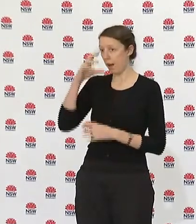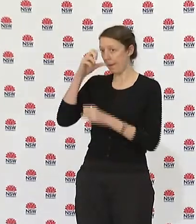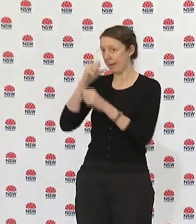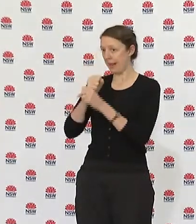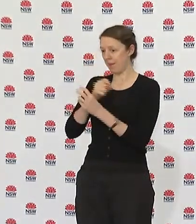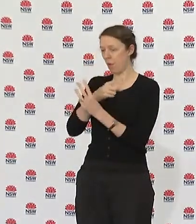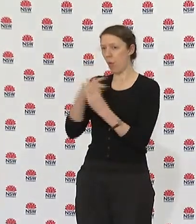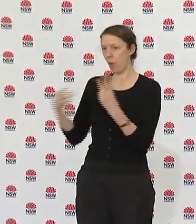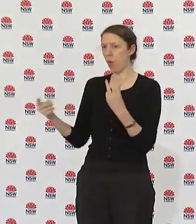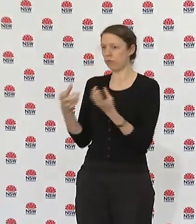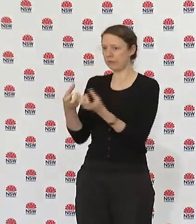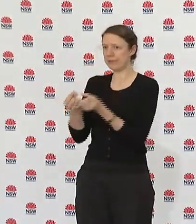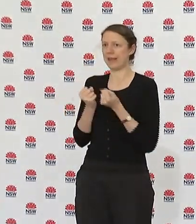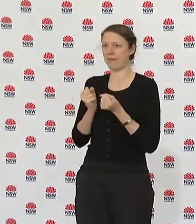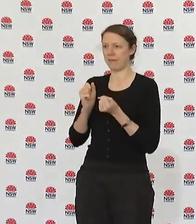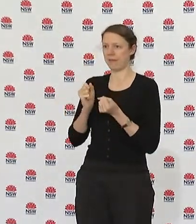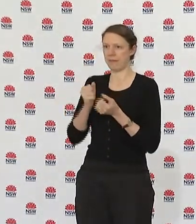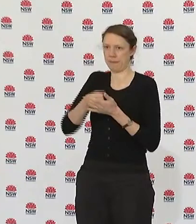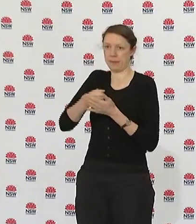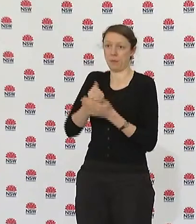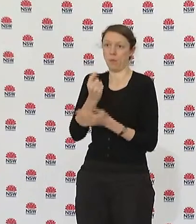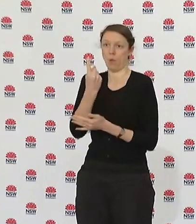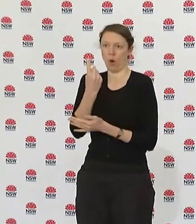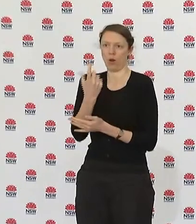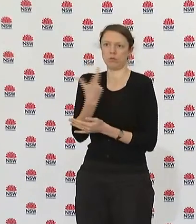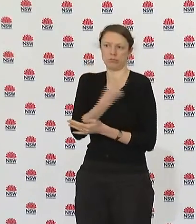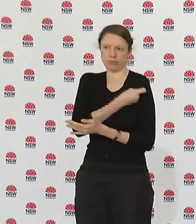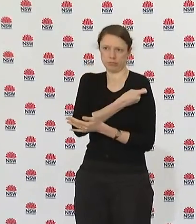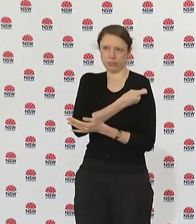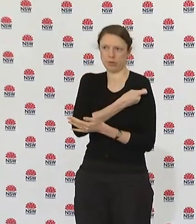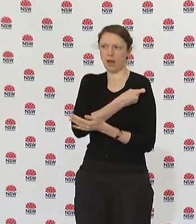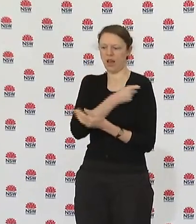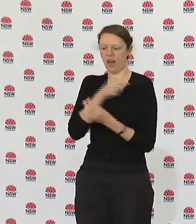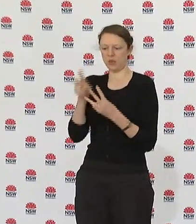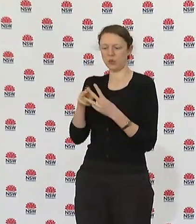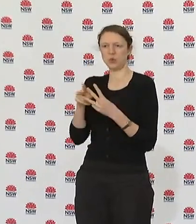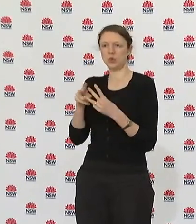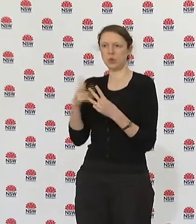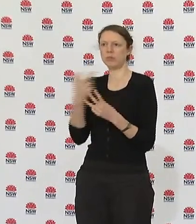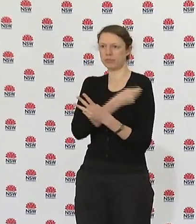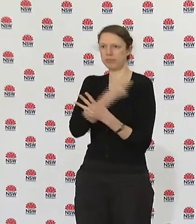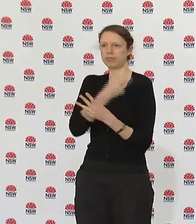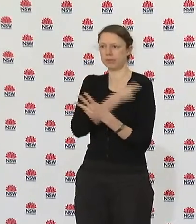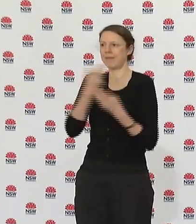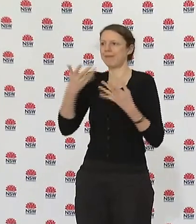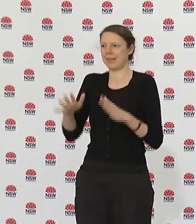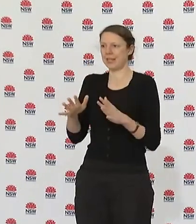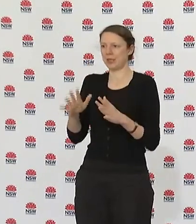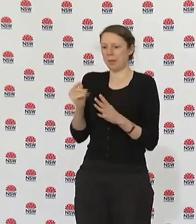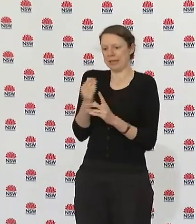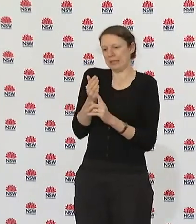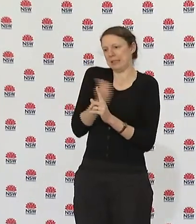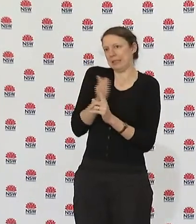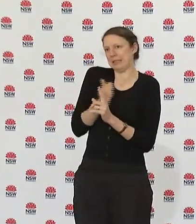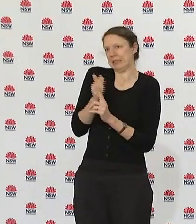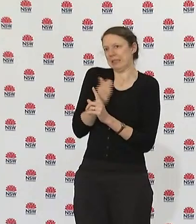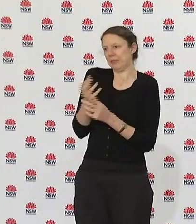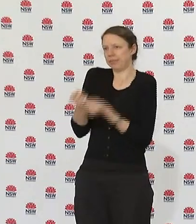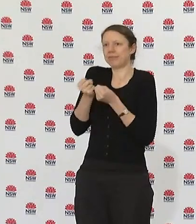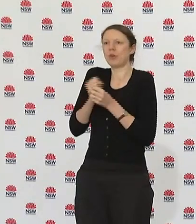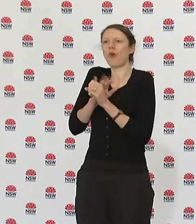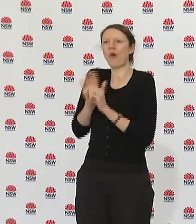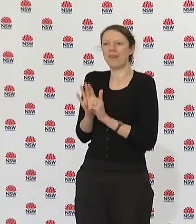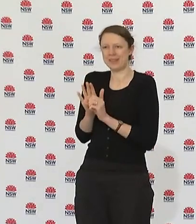dose, and one had received 2 doses, but the doses were quite soon before the illness. And